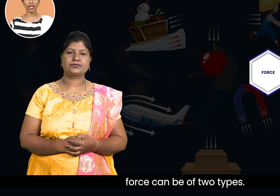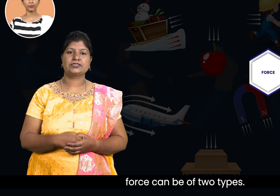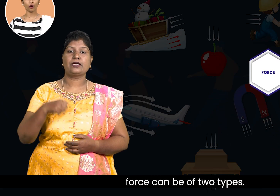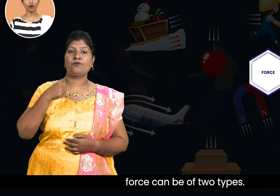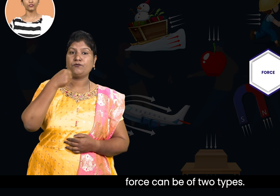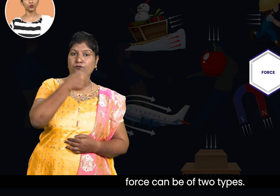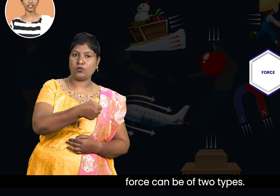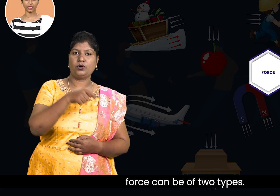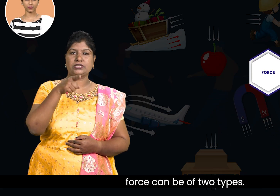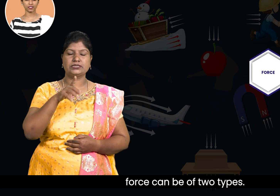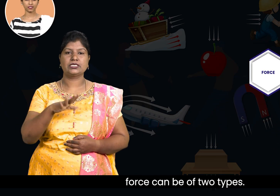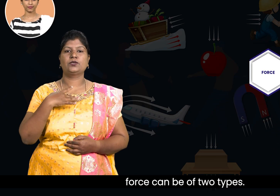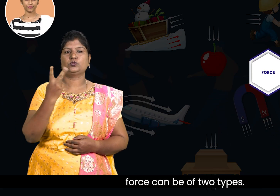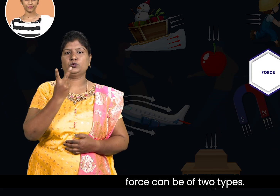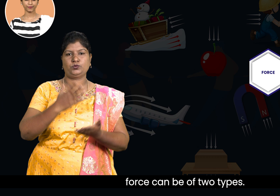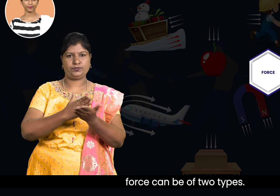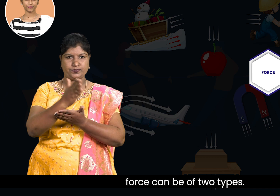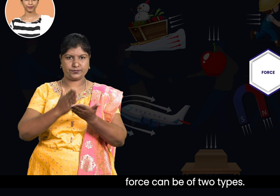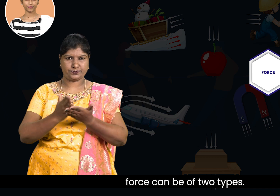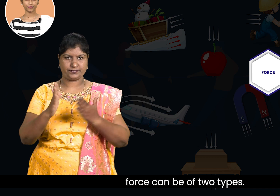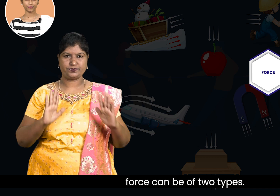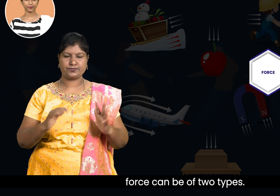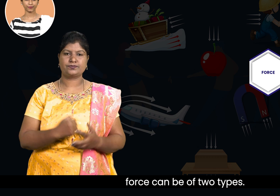Force can be of two types: